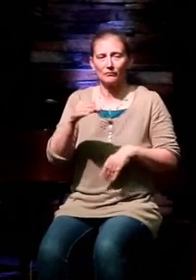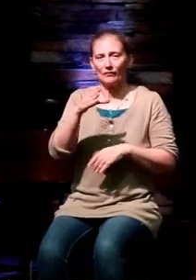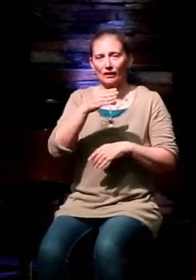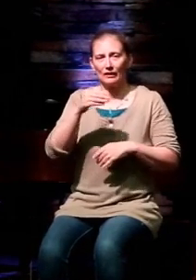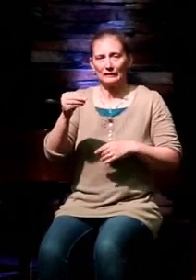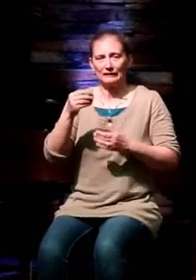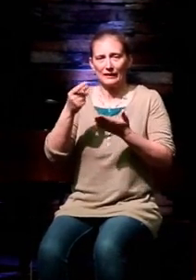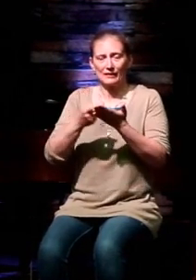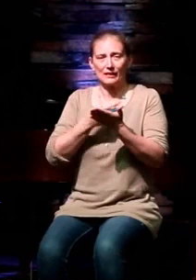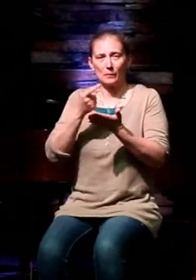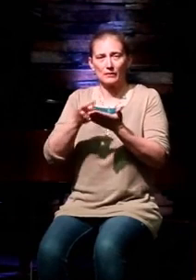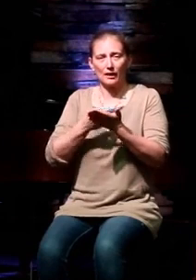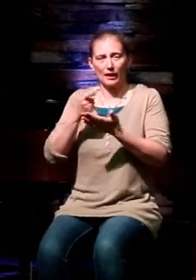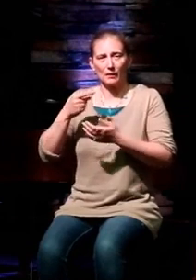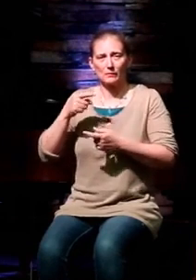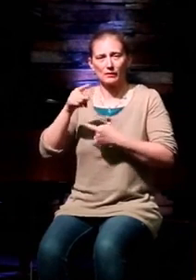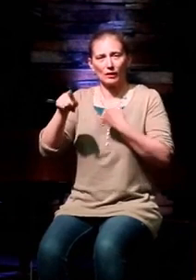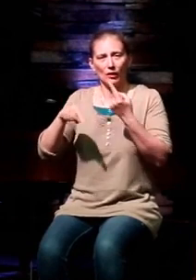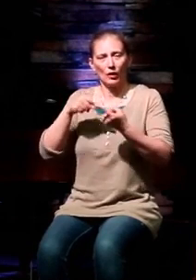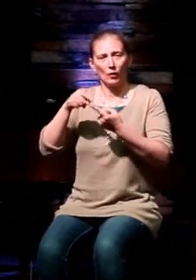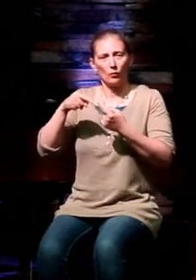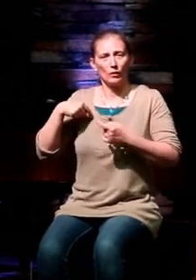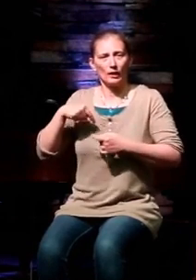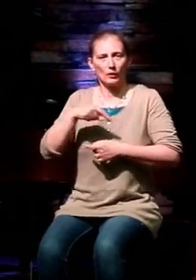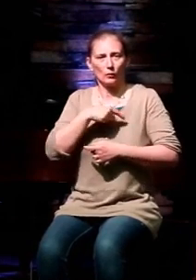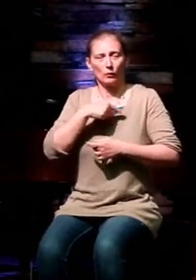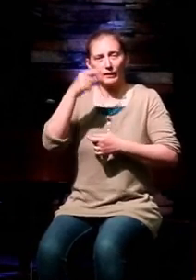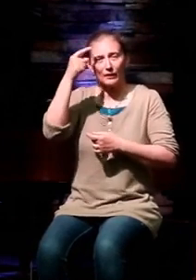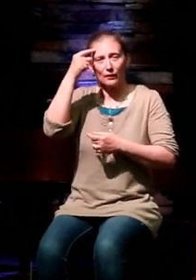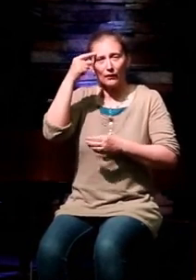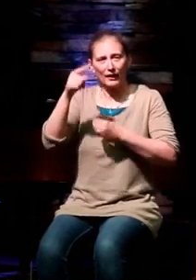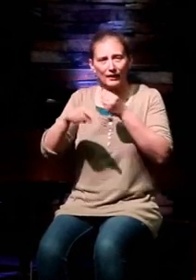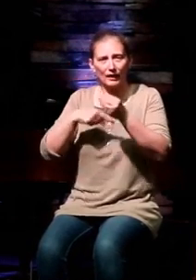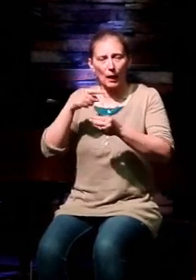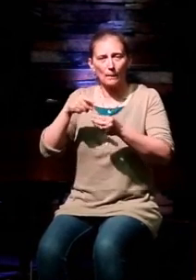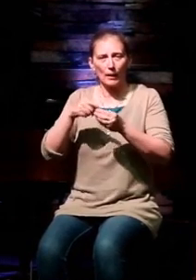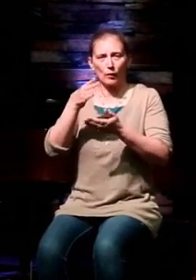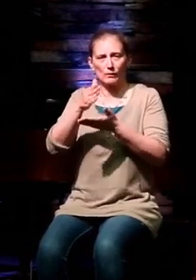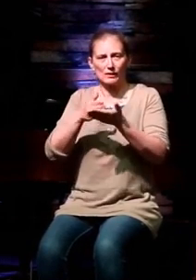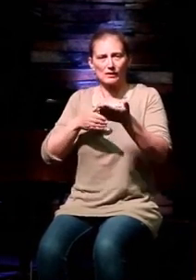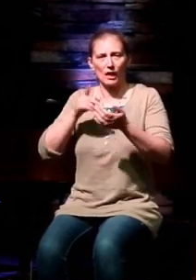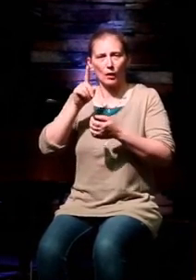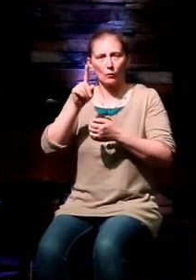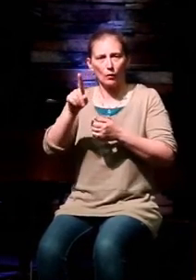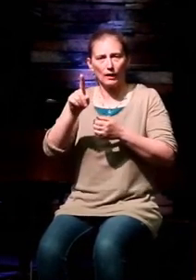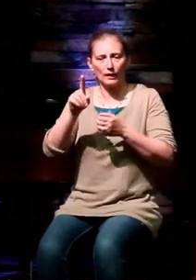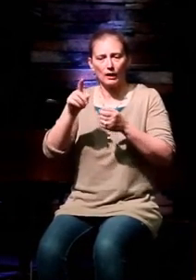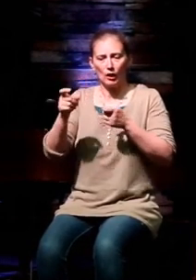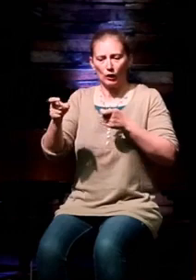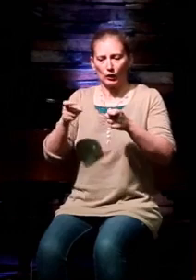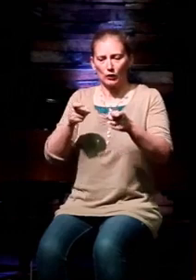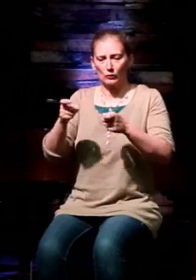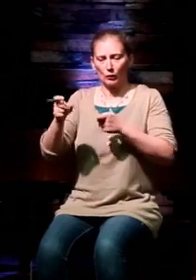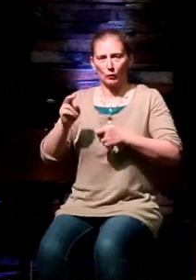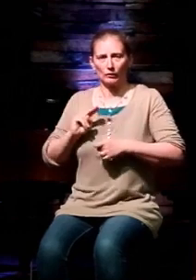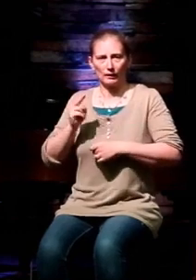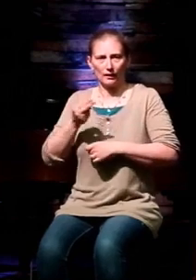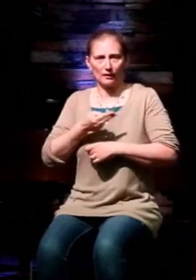that relationship, that's not a good thing. Nobody should really control you in a friendship. Nobody should control you in a